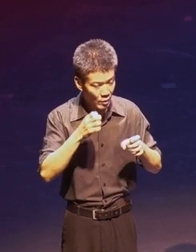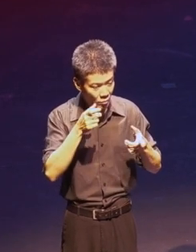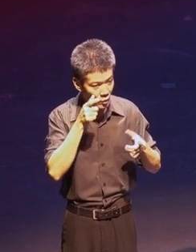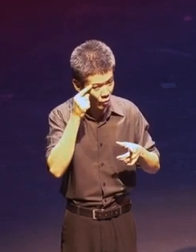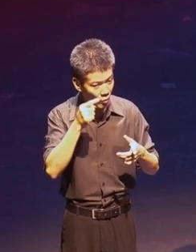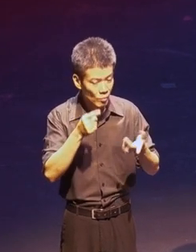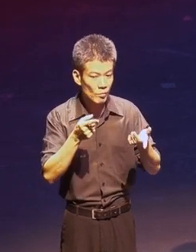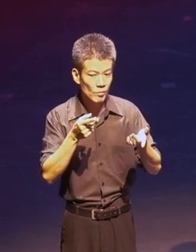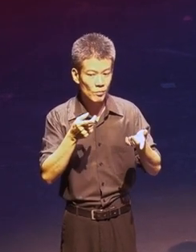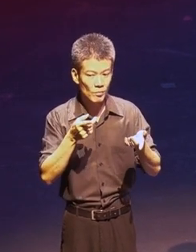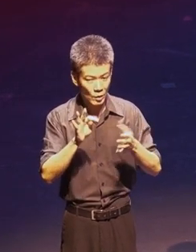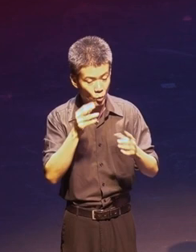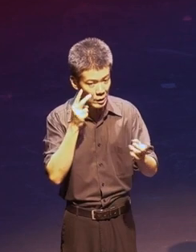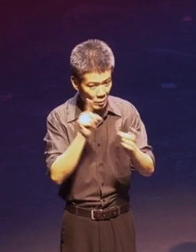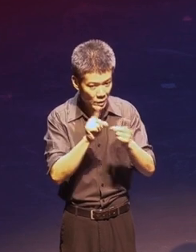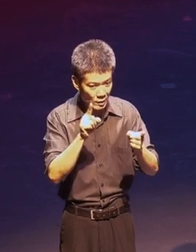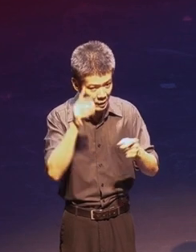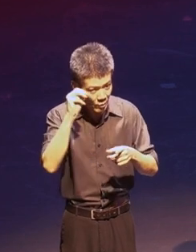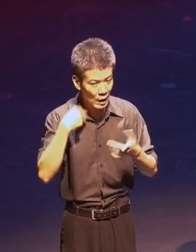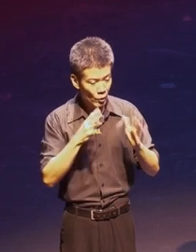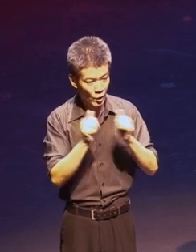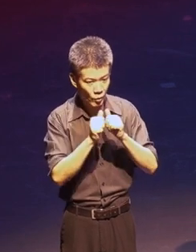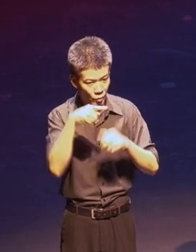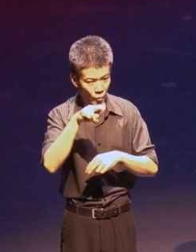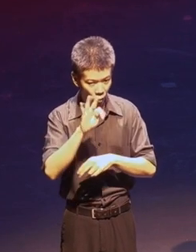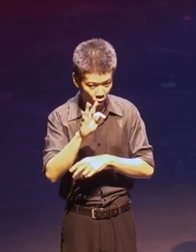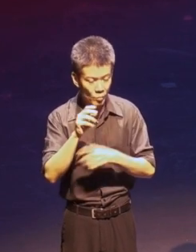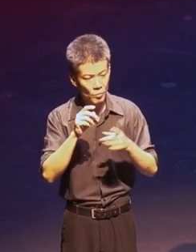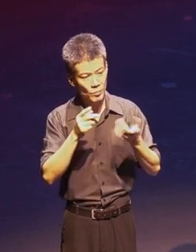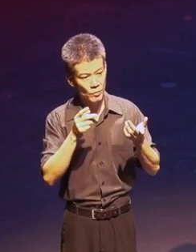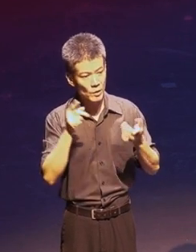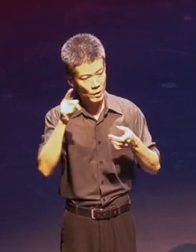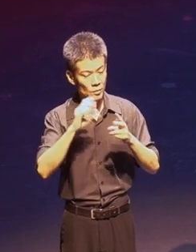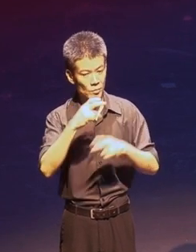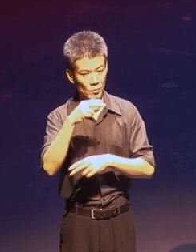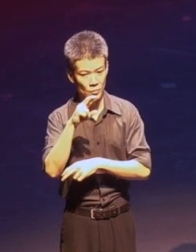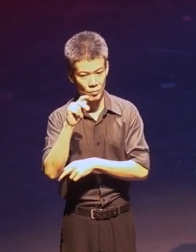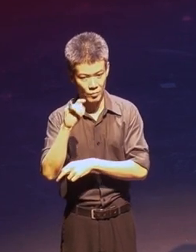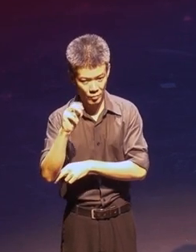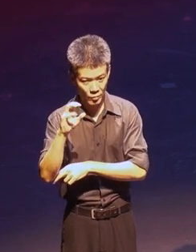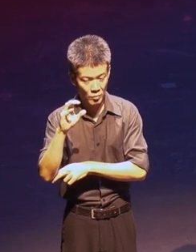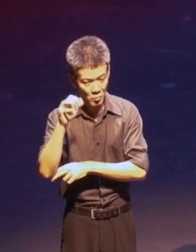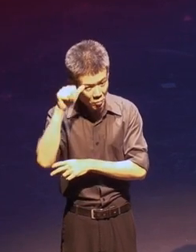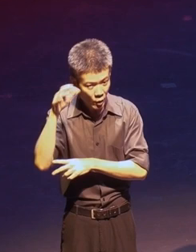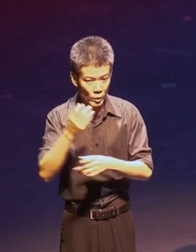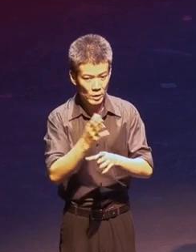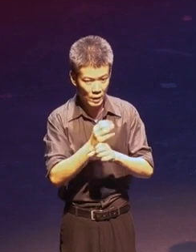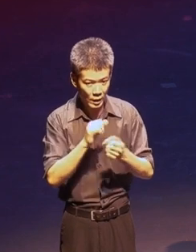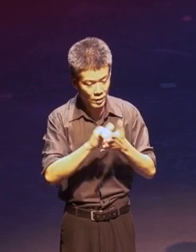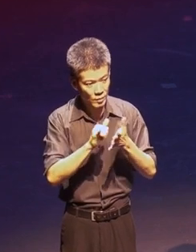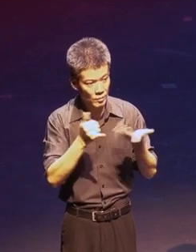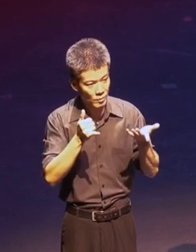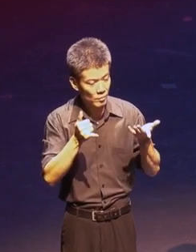so looking forward to seeing him and having a chat with him. He's quite a charismatic man, and you always get a